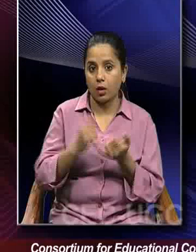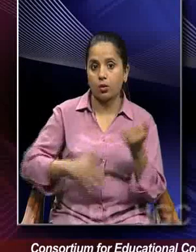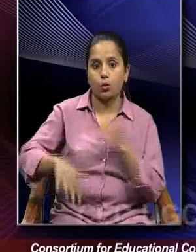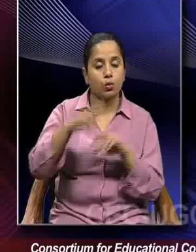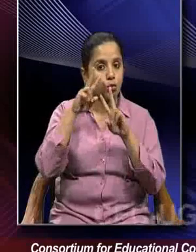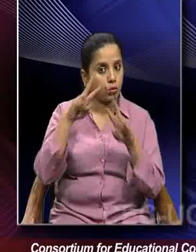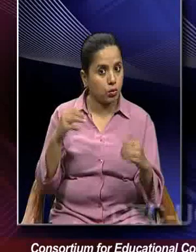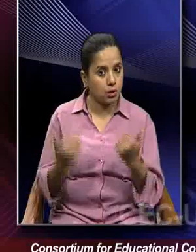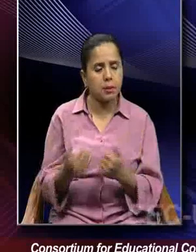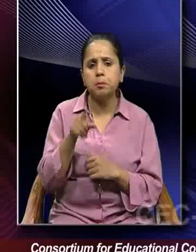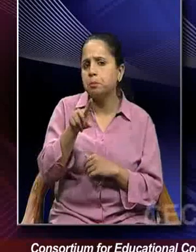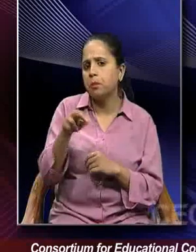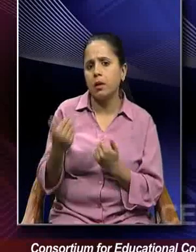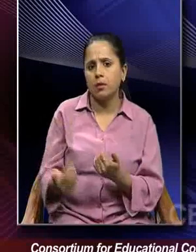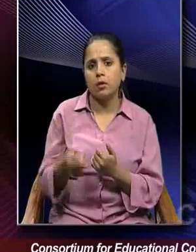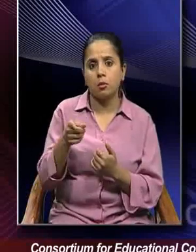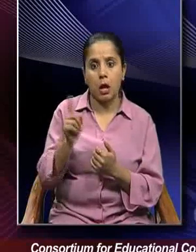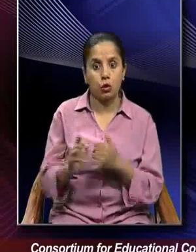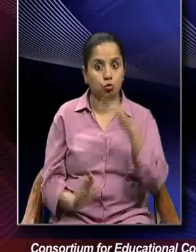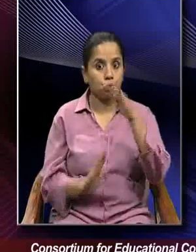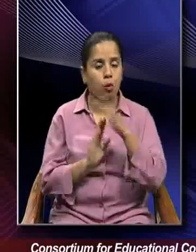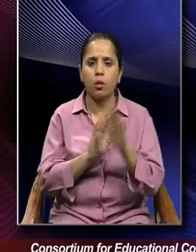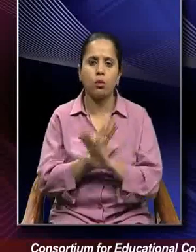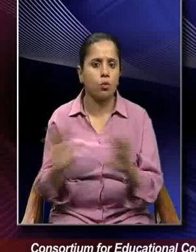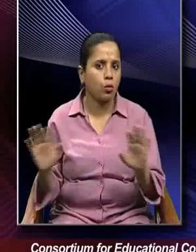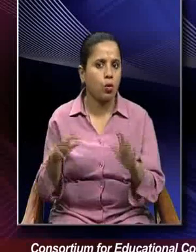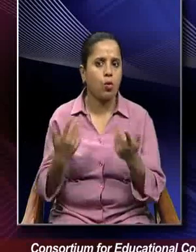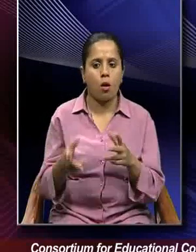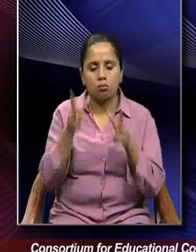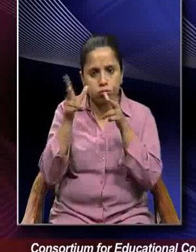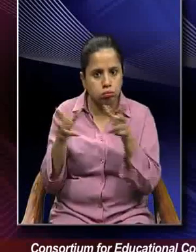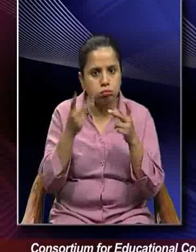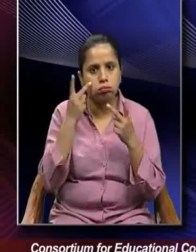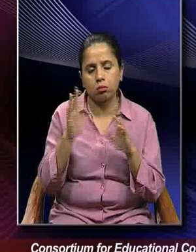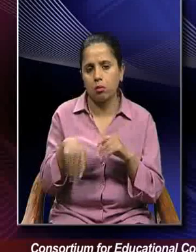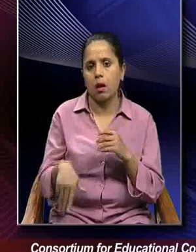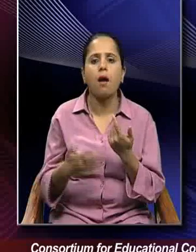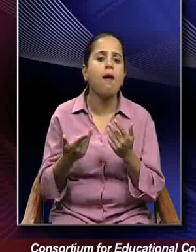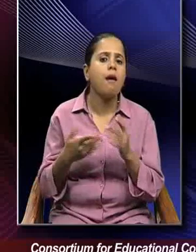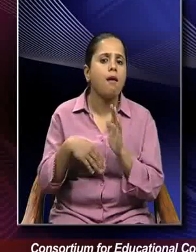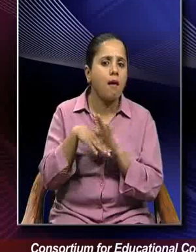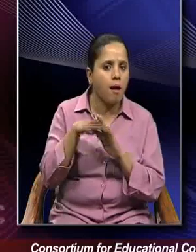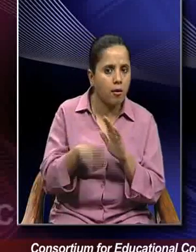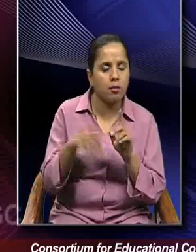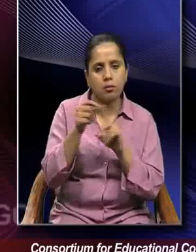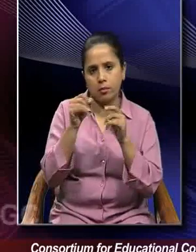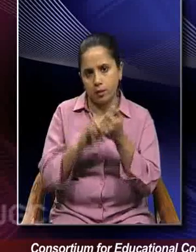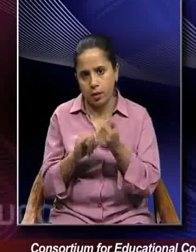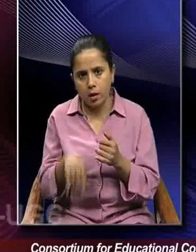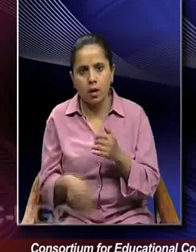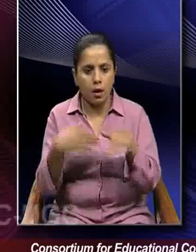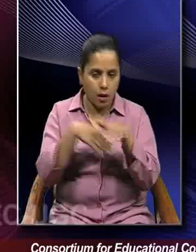research, it means not to stop at the surface or observable level like PSS, but go on to an inner